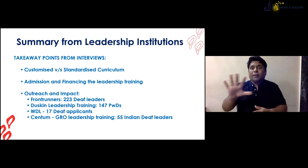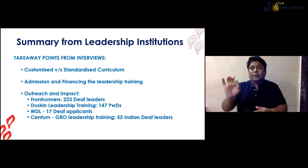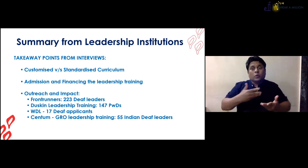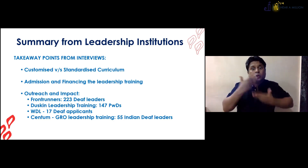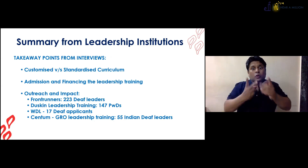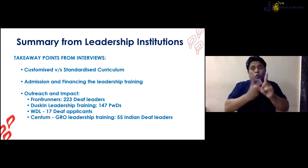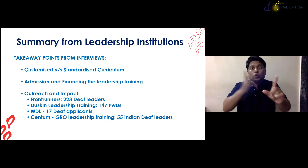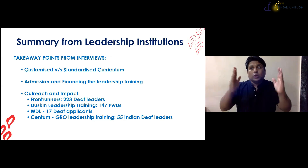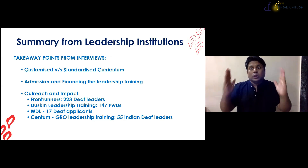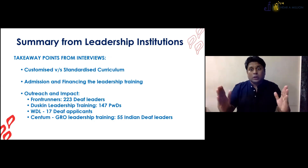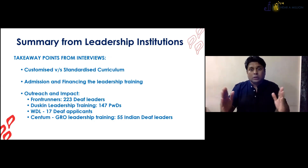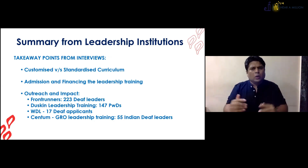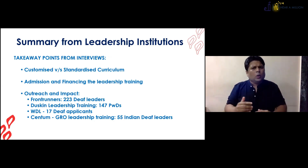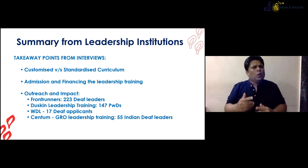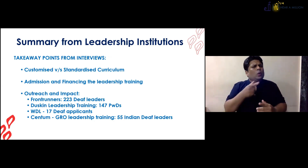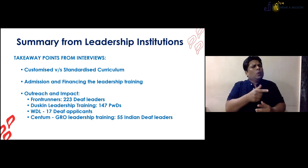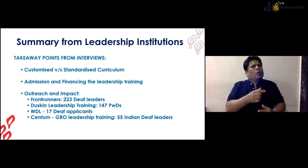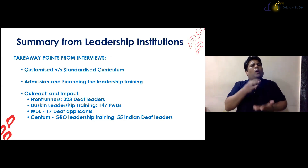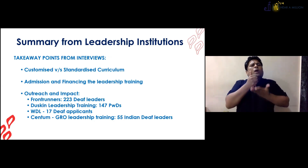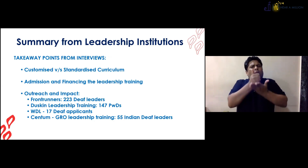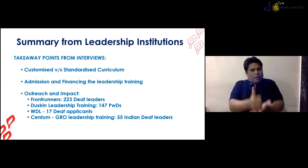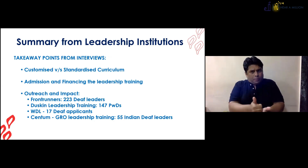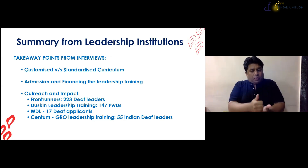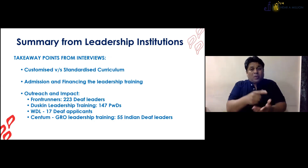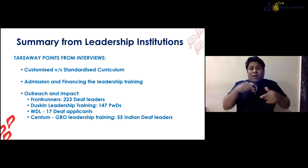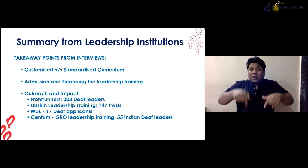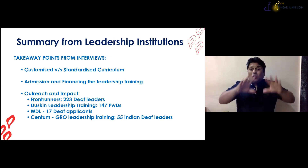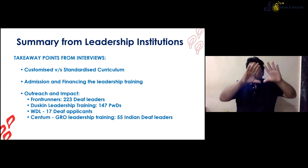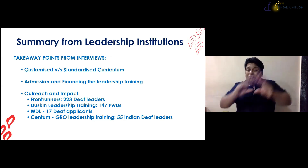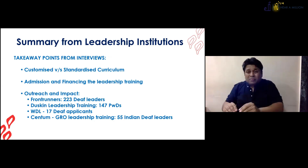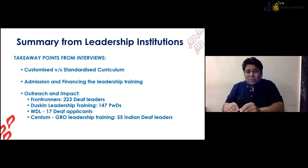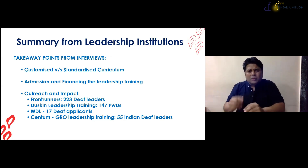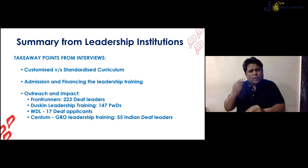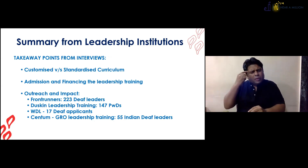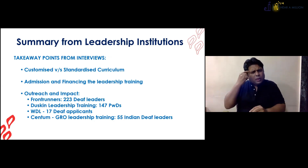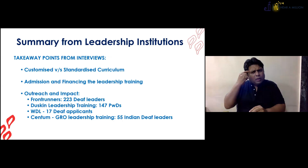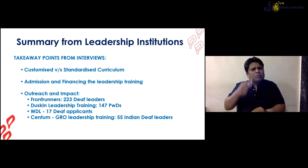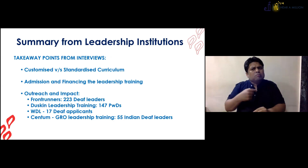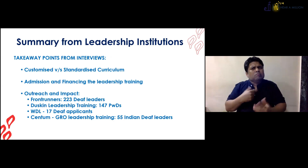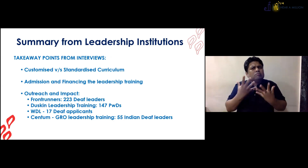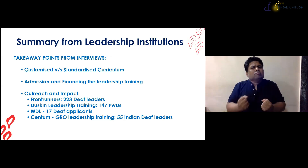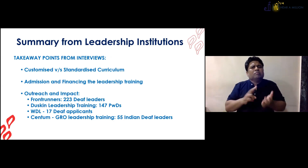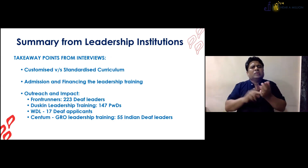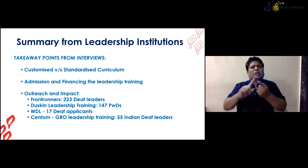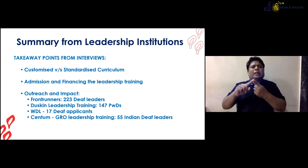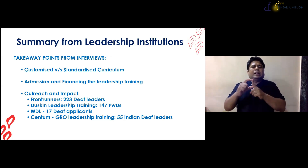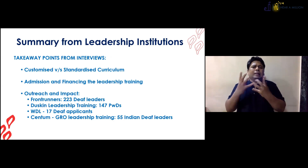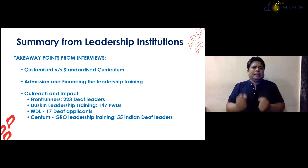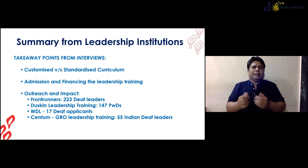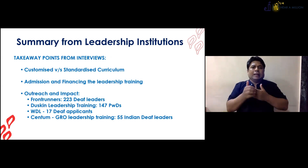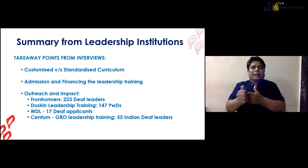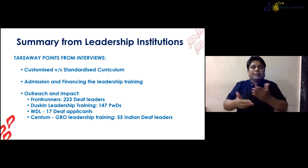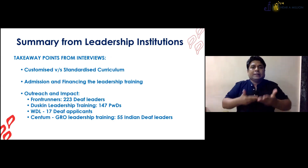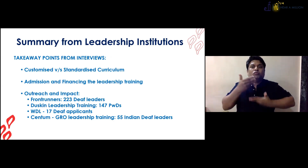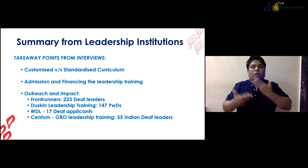the end. Yeah, there were deaf people who were trained there, 550 deaf people. And I really felt that,